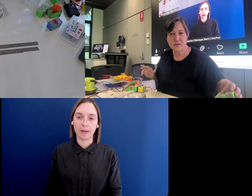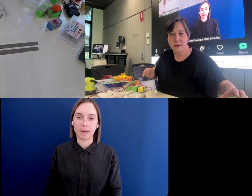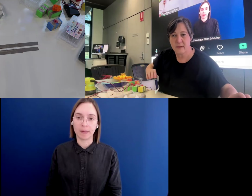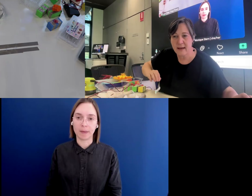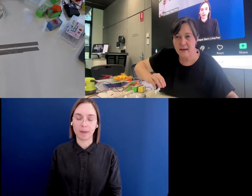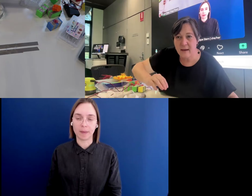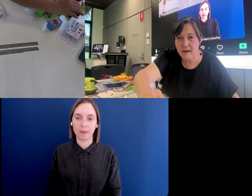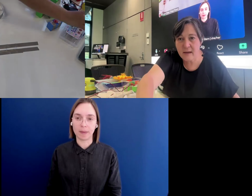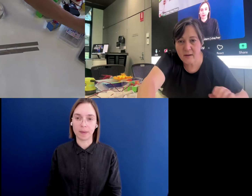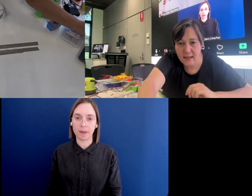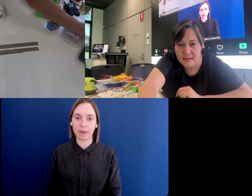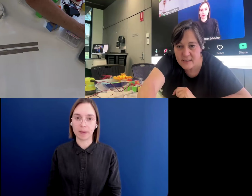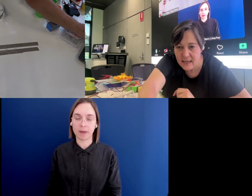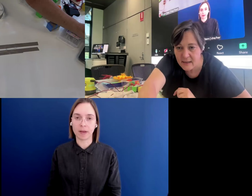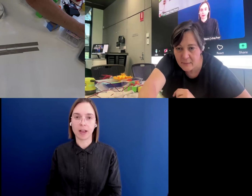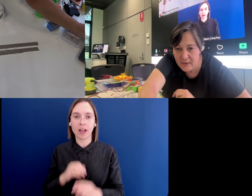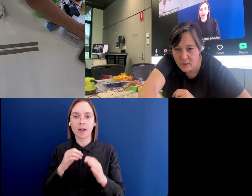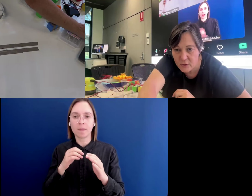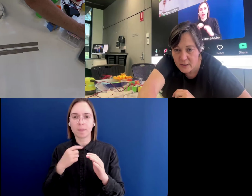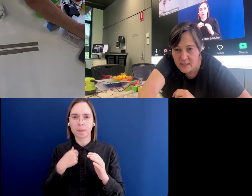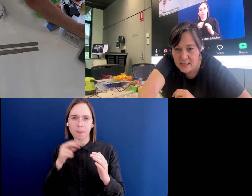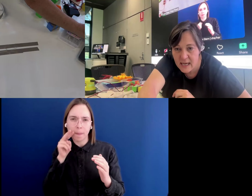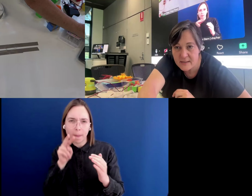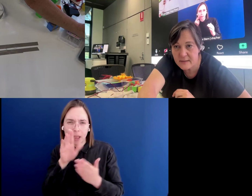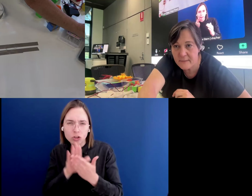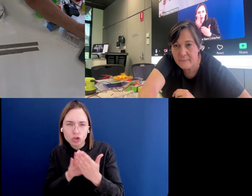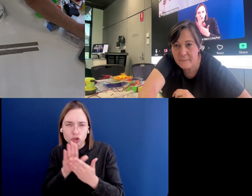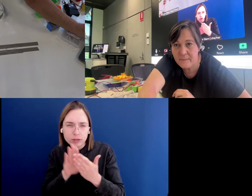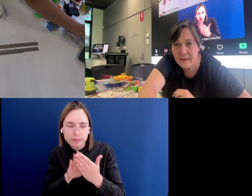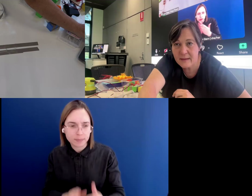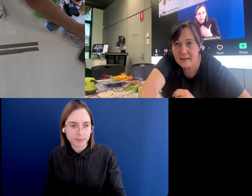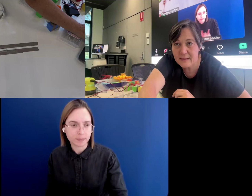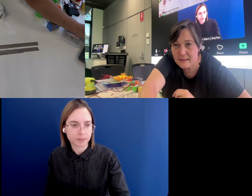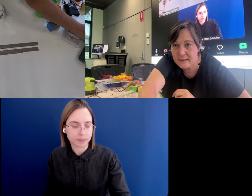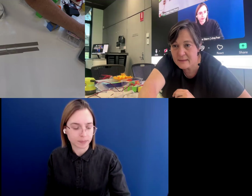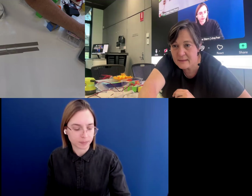Josh has just run away, and can I get to the chat? Let me have a look, chat.